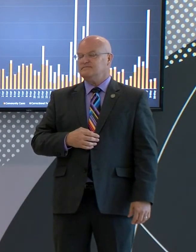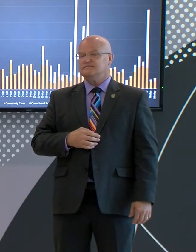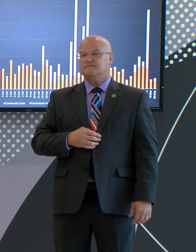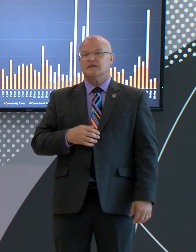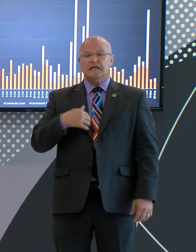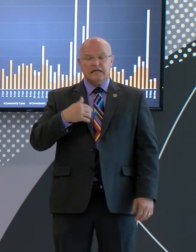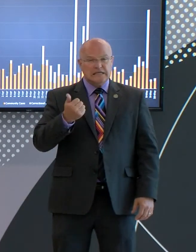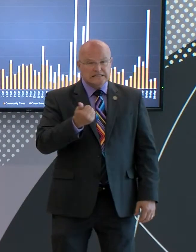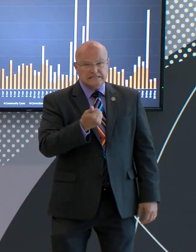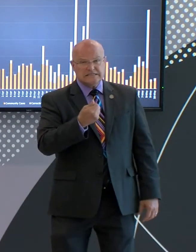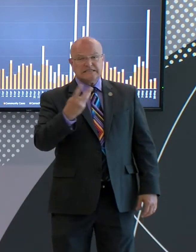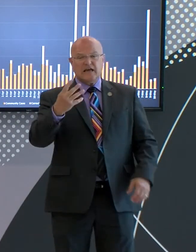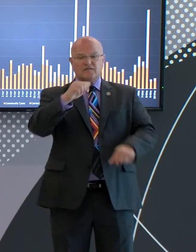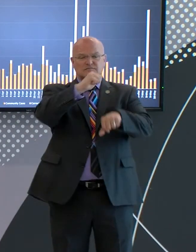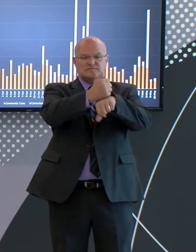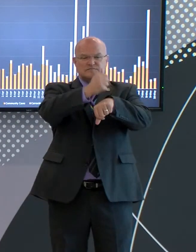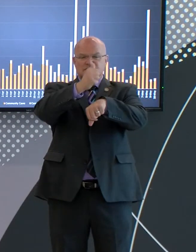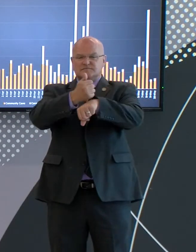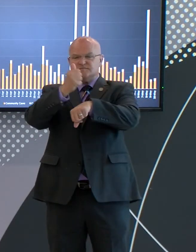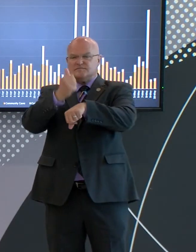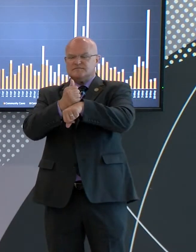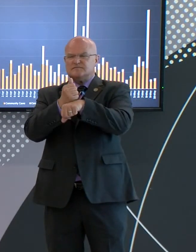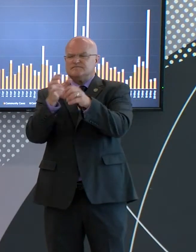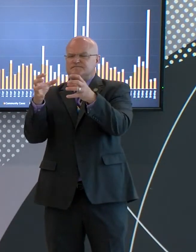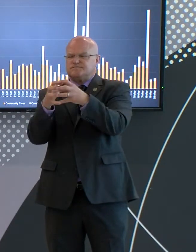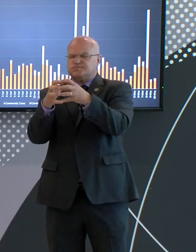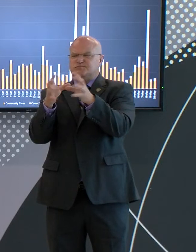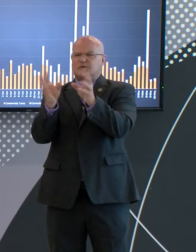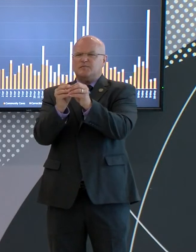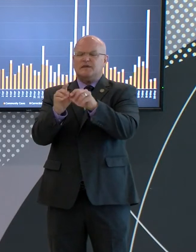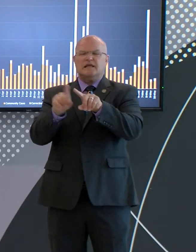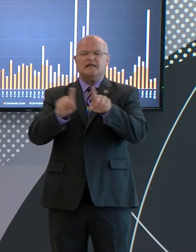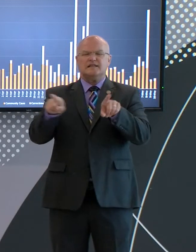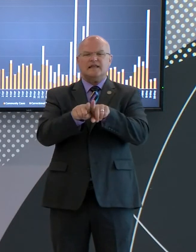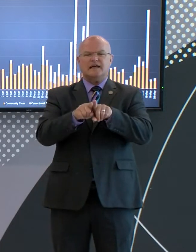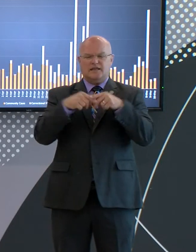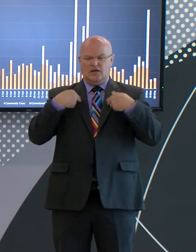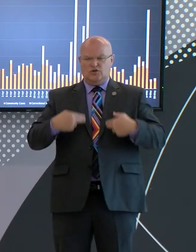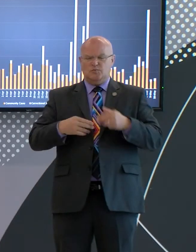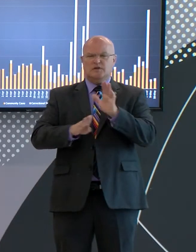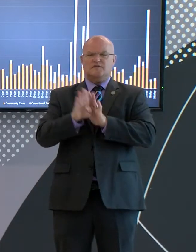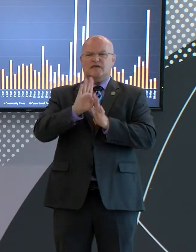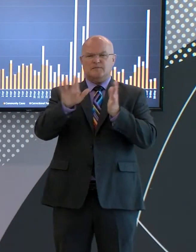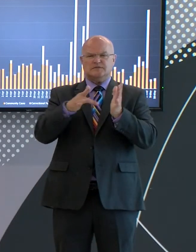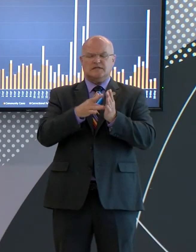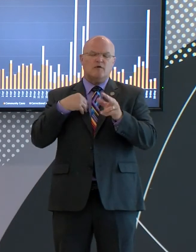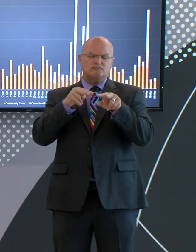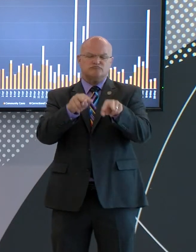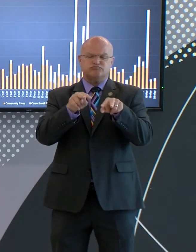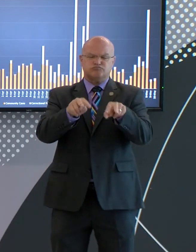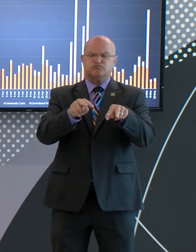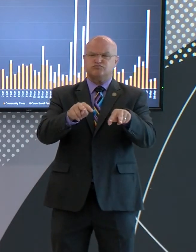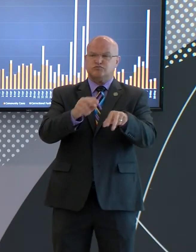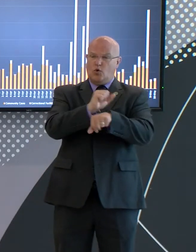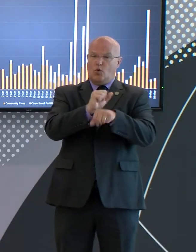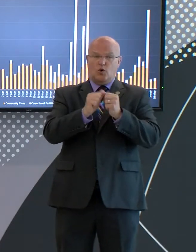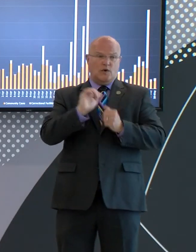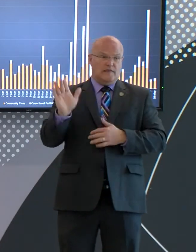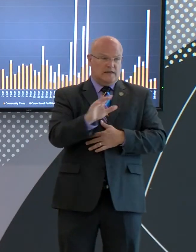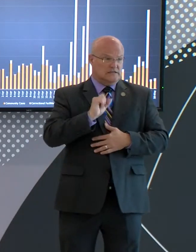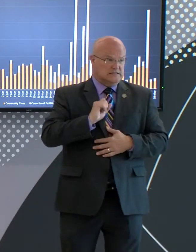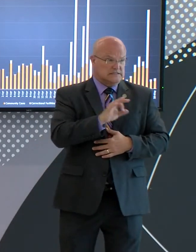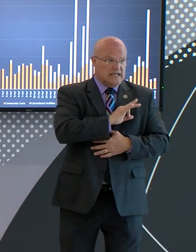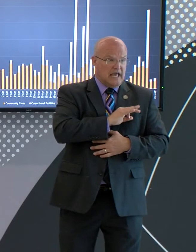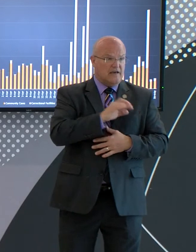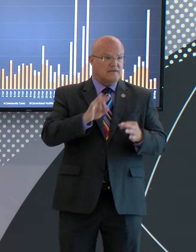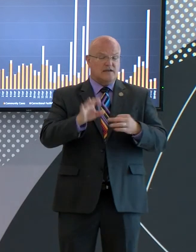There are a number of settings that we consider congregate settings, including the human development centers, and we watch those carefully. We work with their staff. If